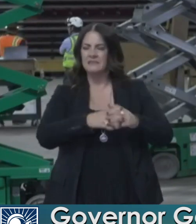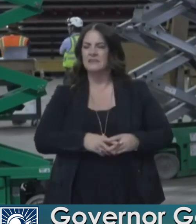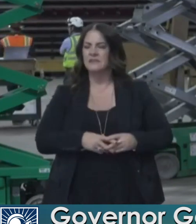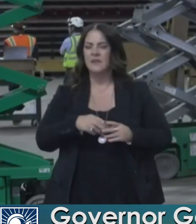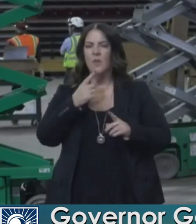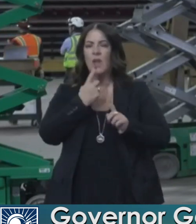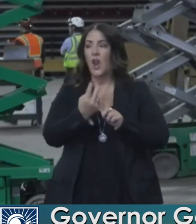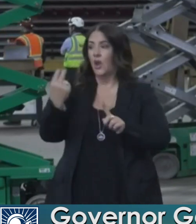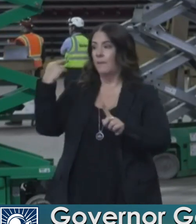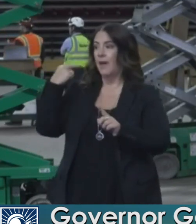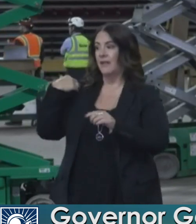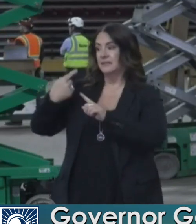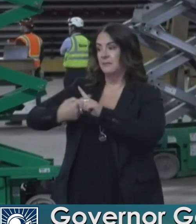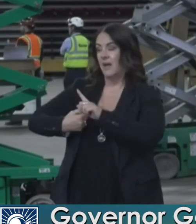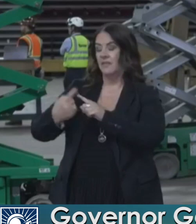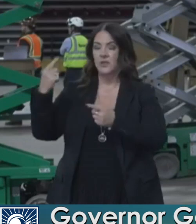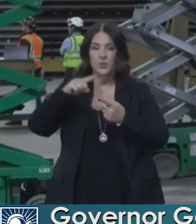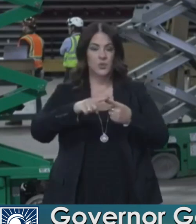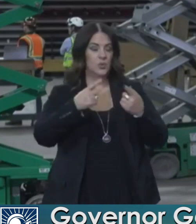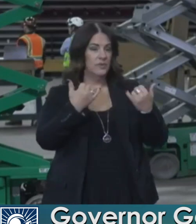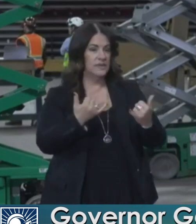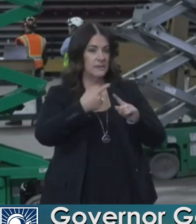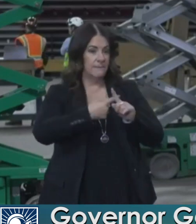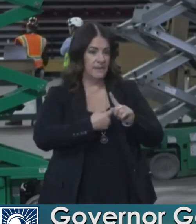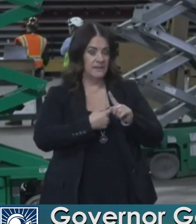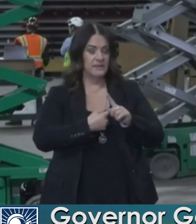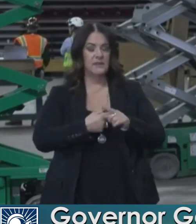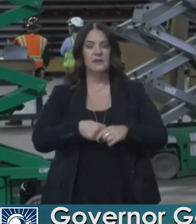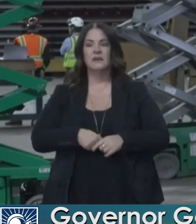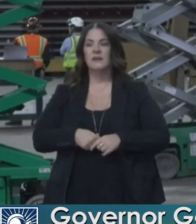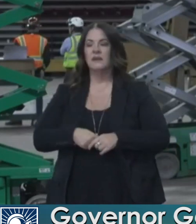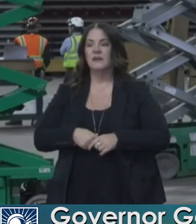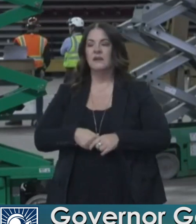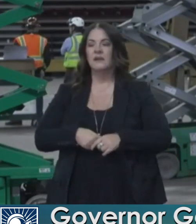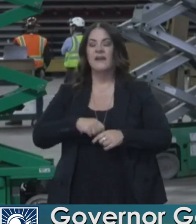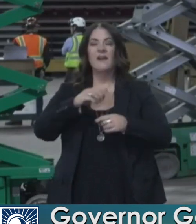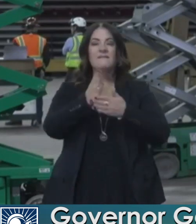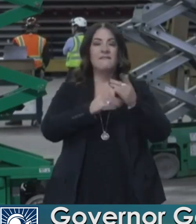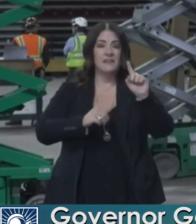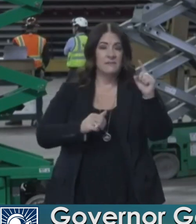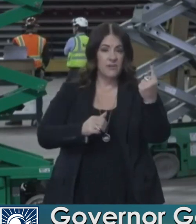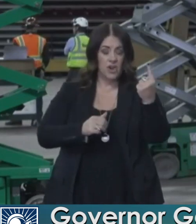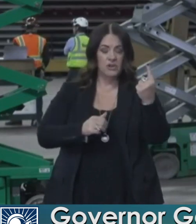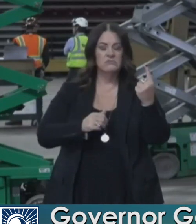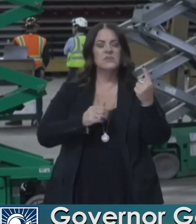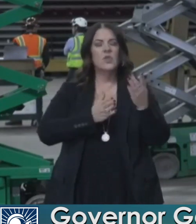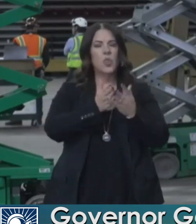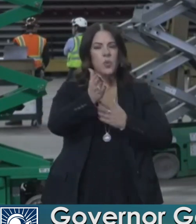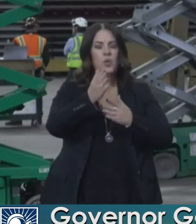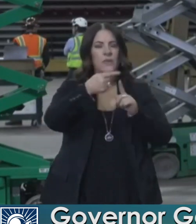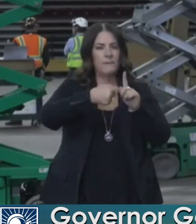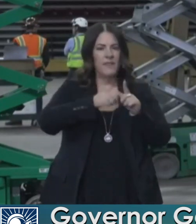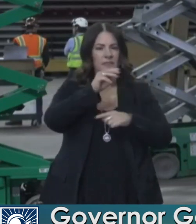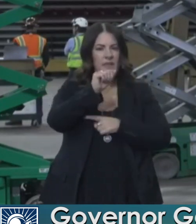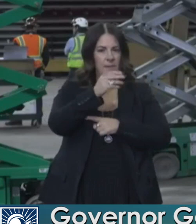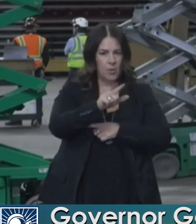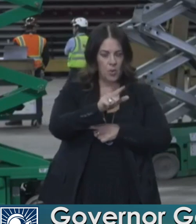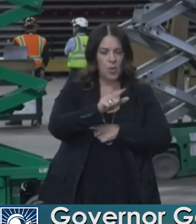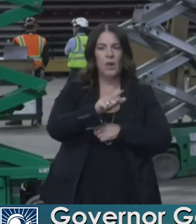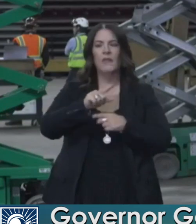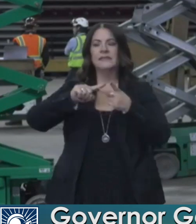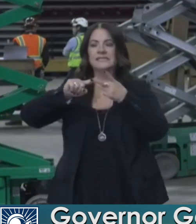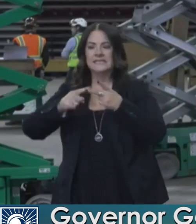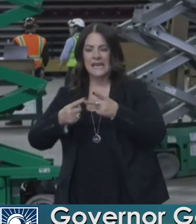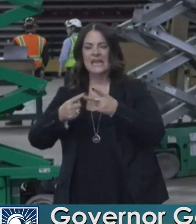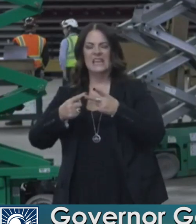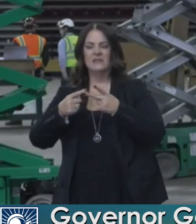last month into this month and April. Phase 1 is through the month of April. Phase 2, when you look at our models that we made public